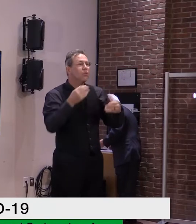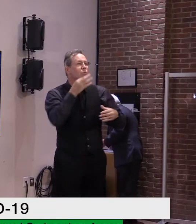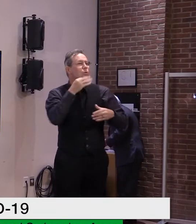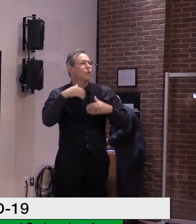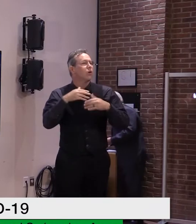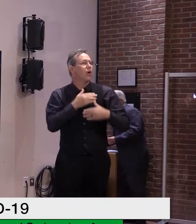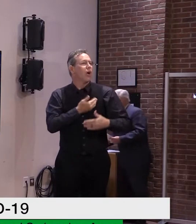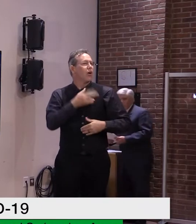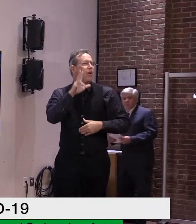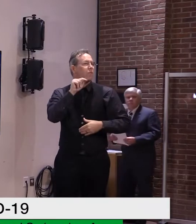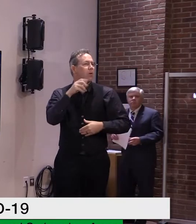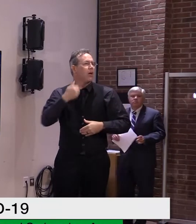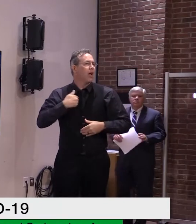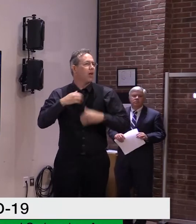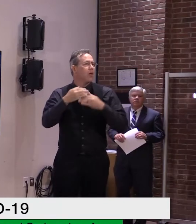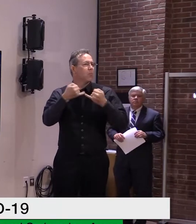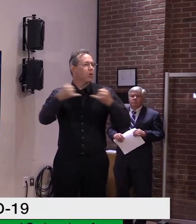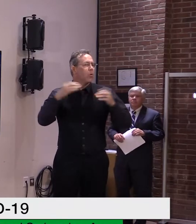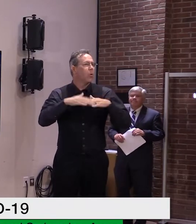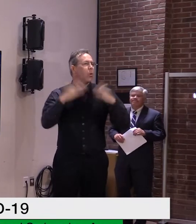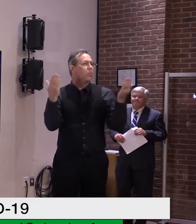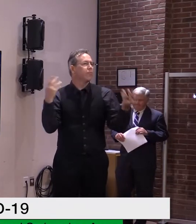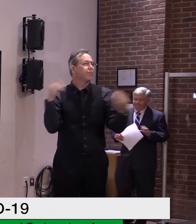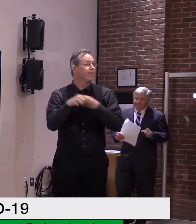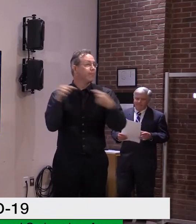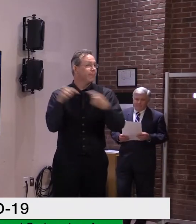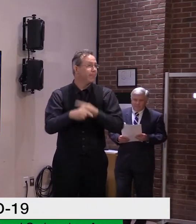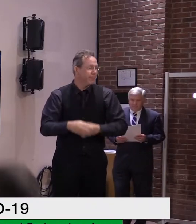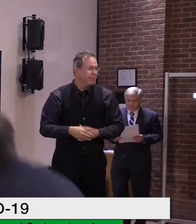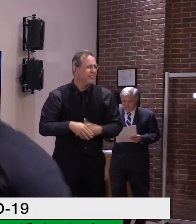like to turn it over to Secretary Smith.